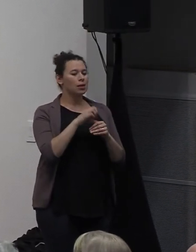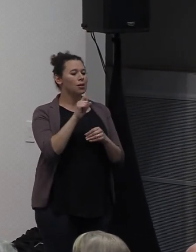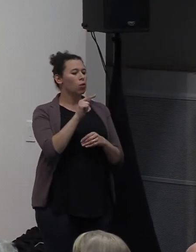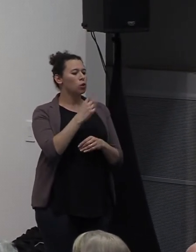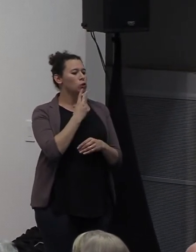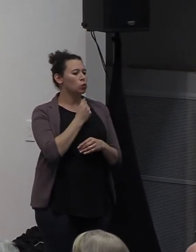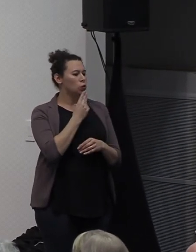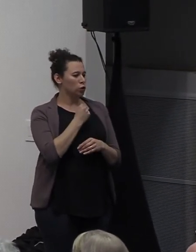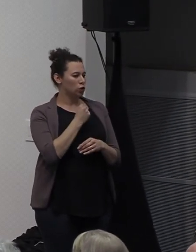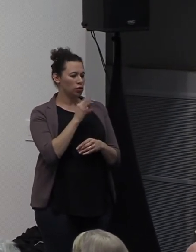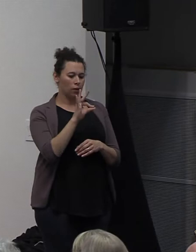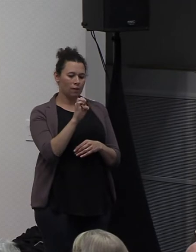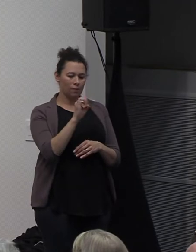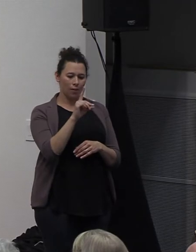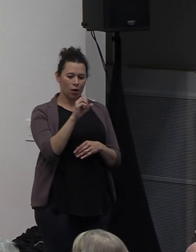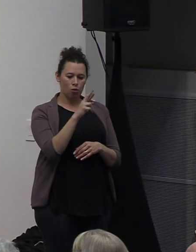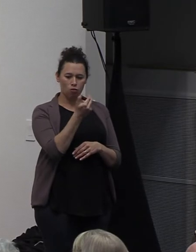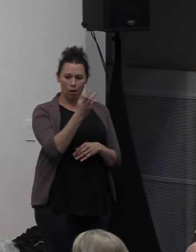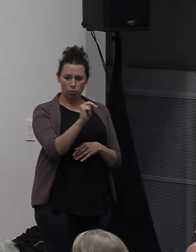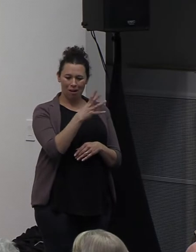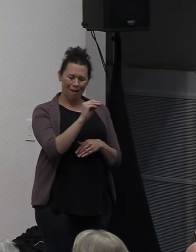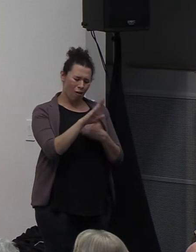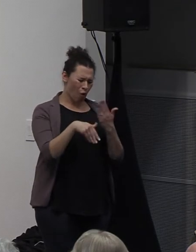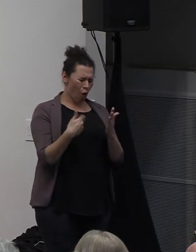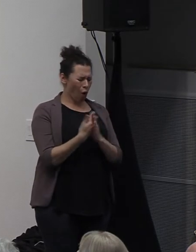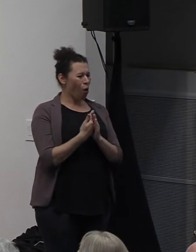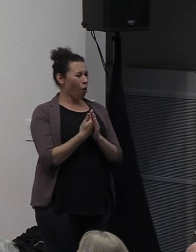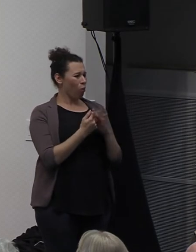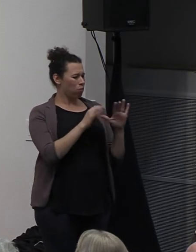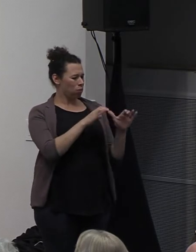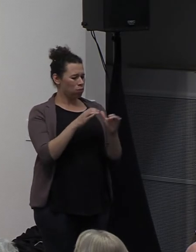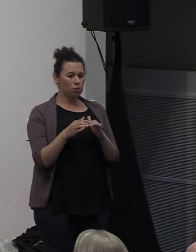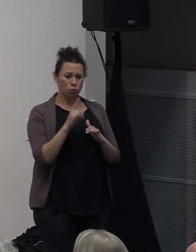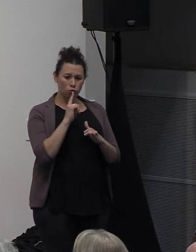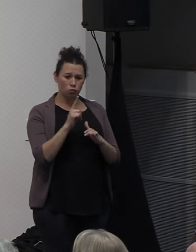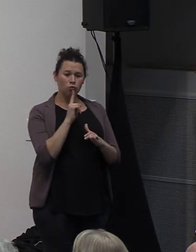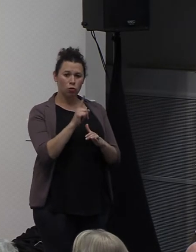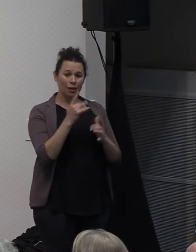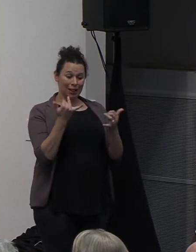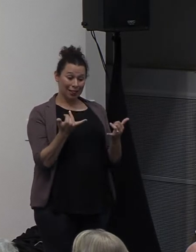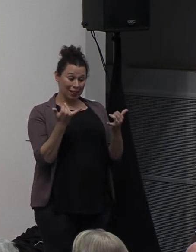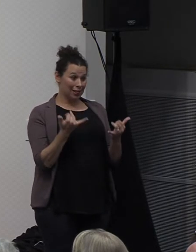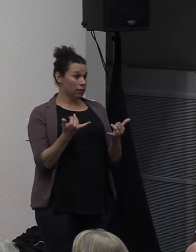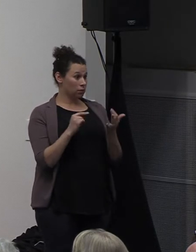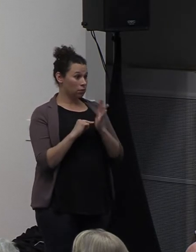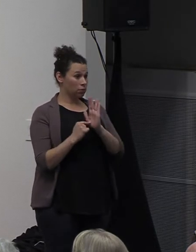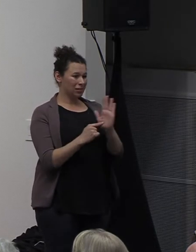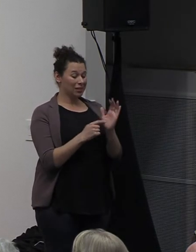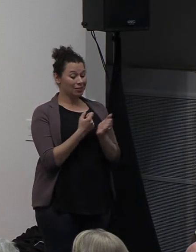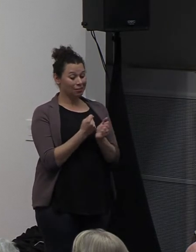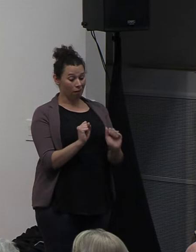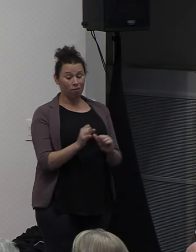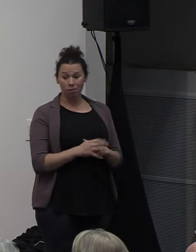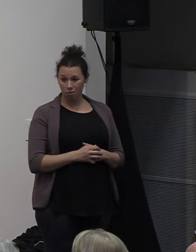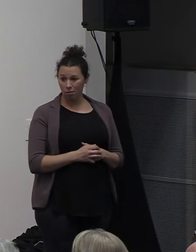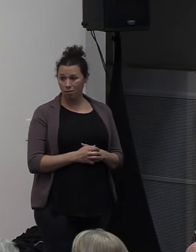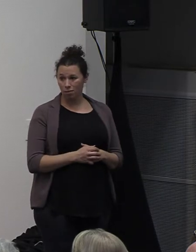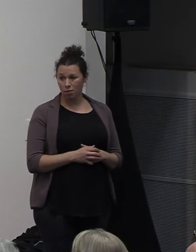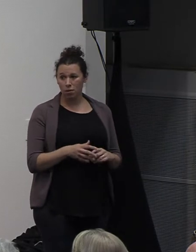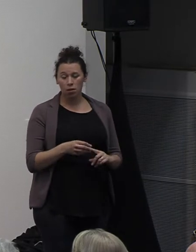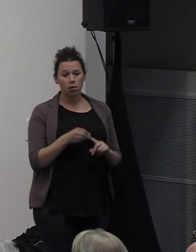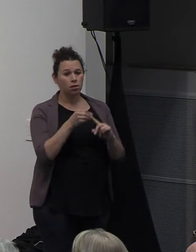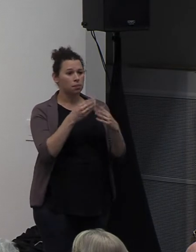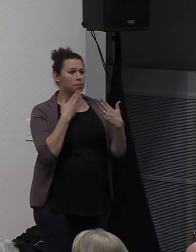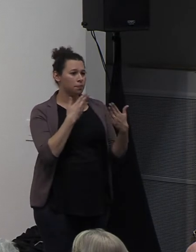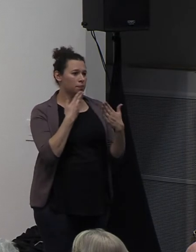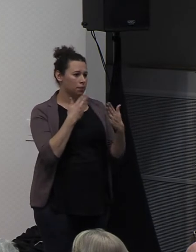all organizations that are working hard to ensure we have a safe exhibition. We extend a special thank